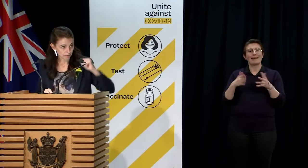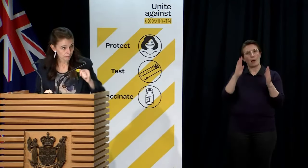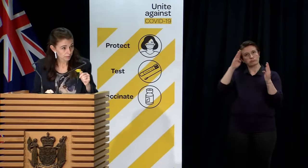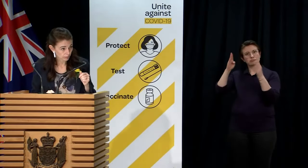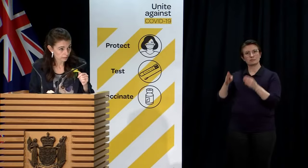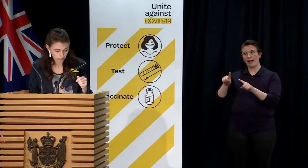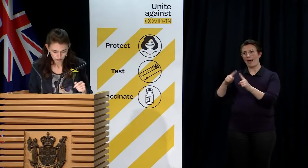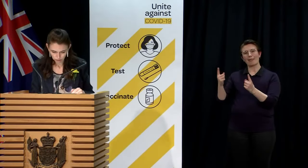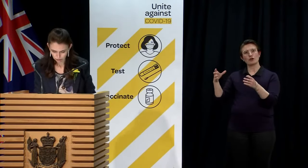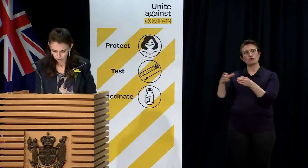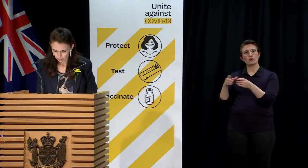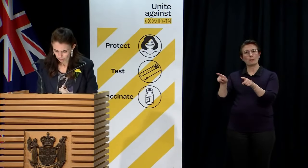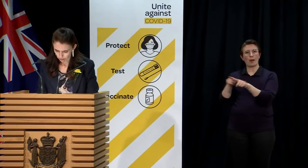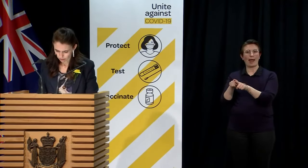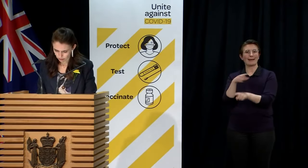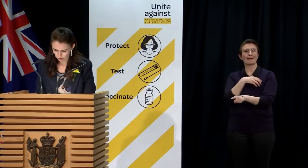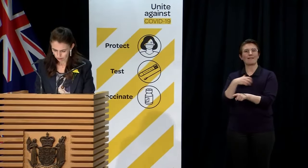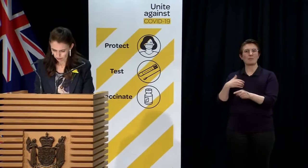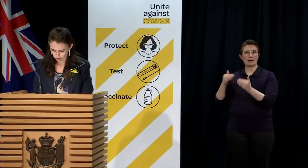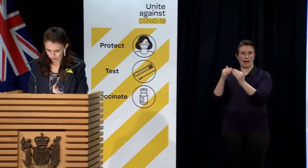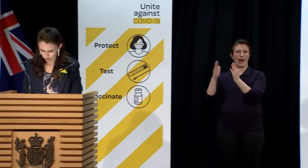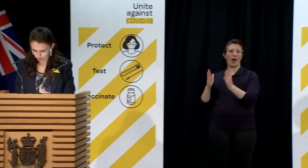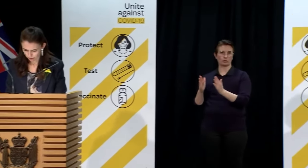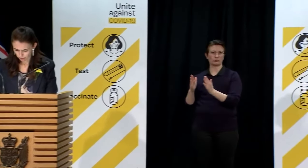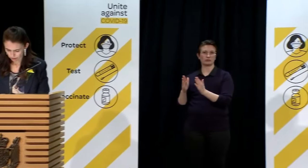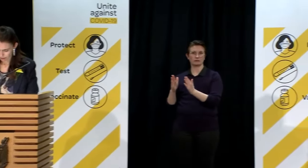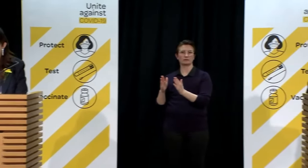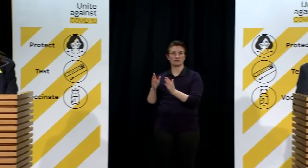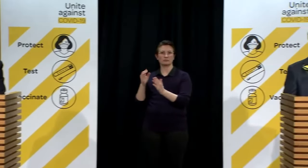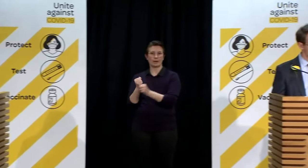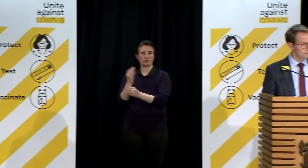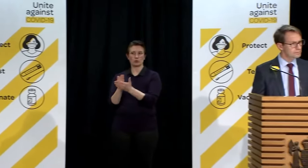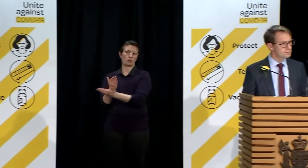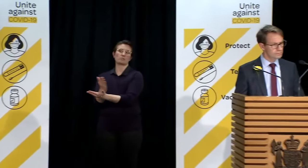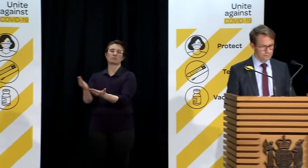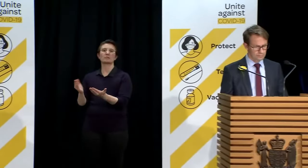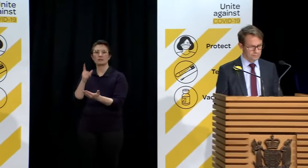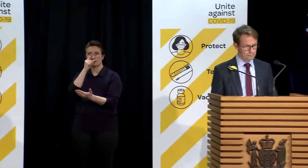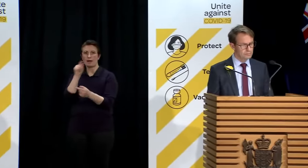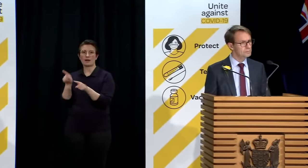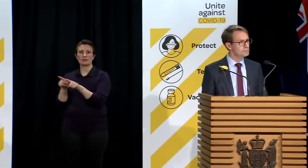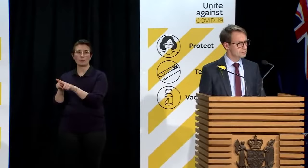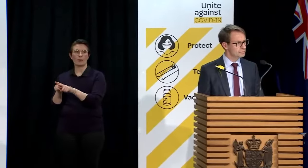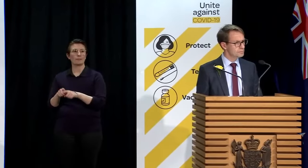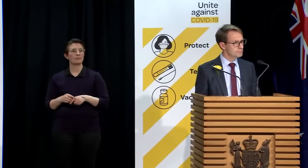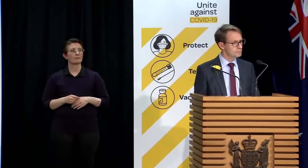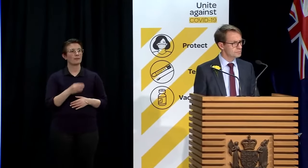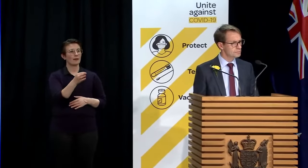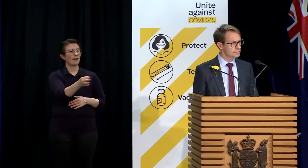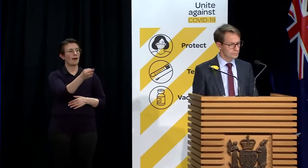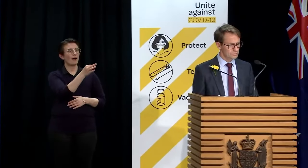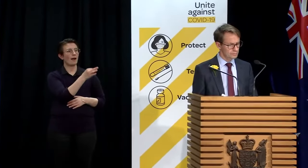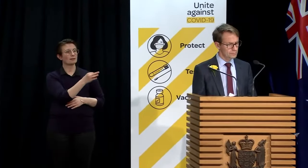Yes. Dr. Bloomfield, just on contact tracing, you would have heard the AOG church spokesperson talk about how for many